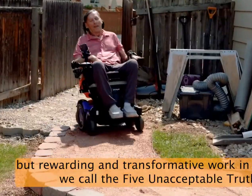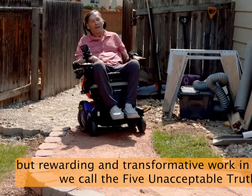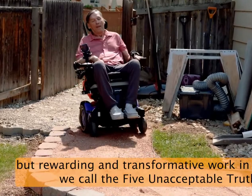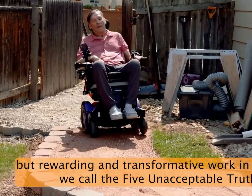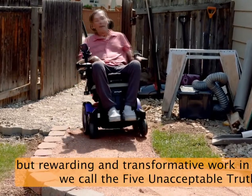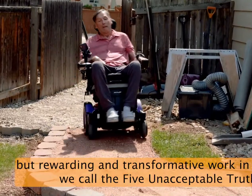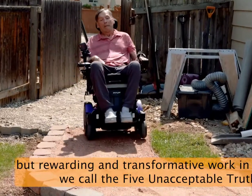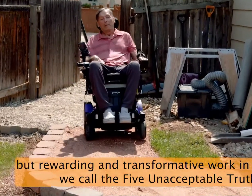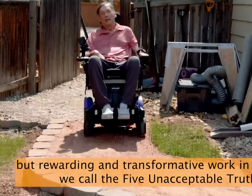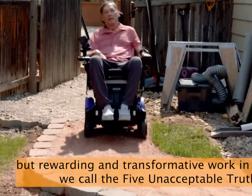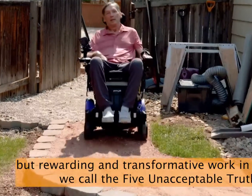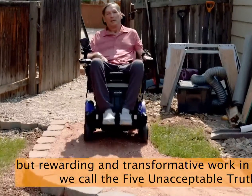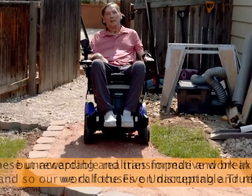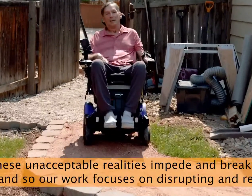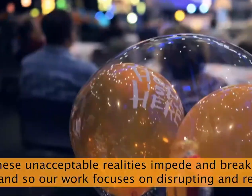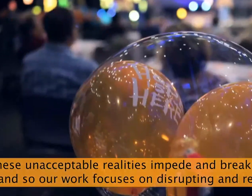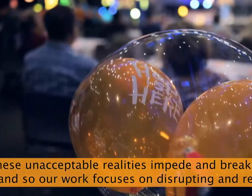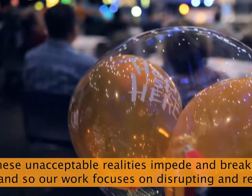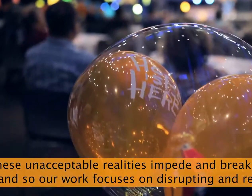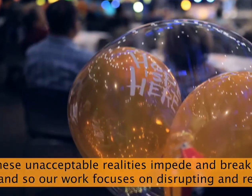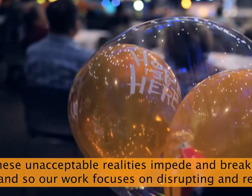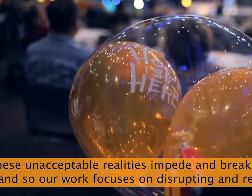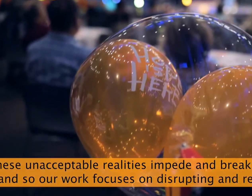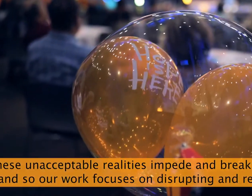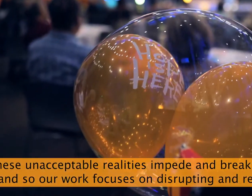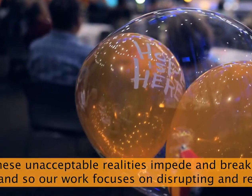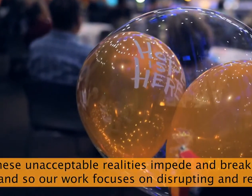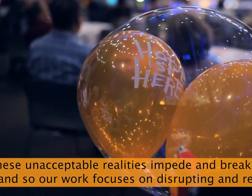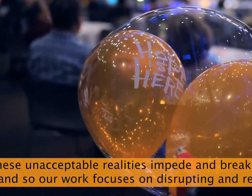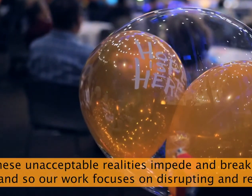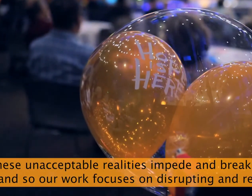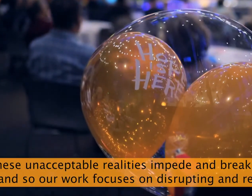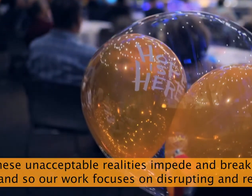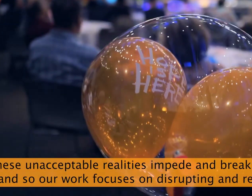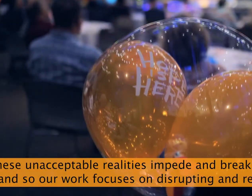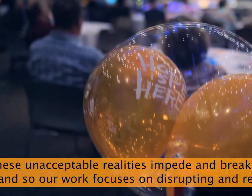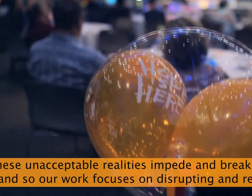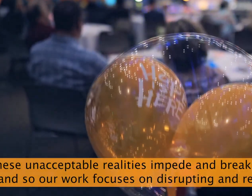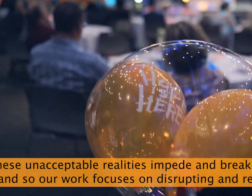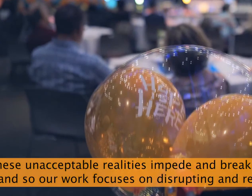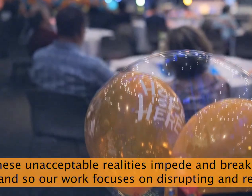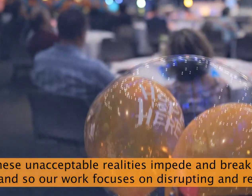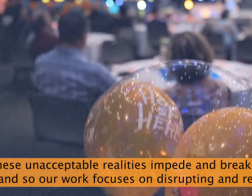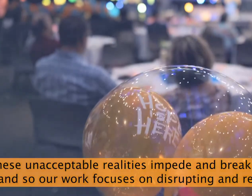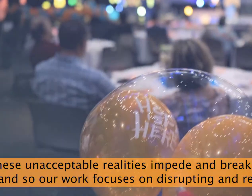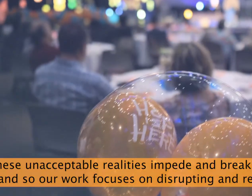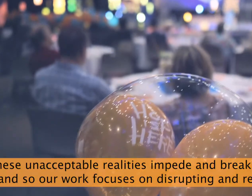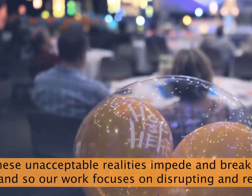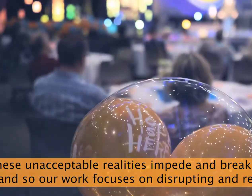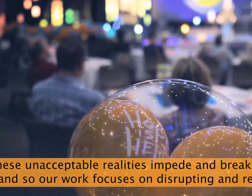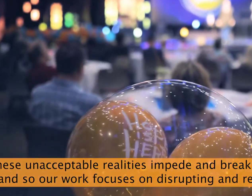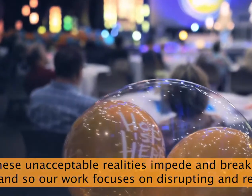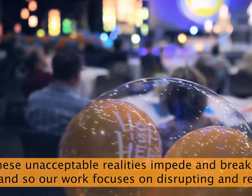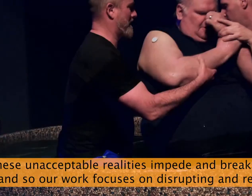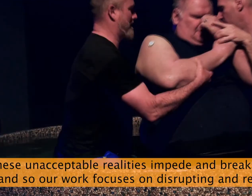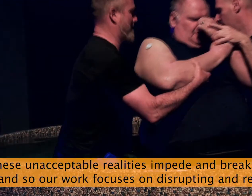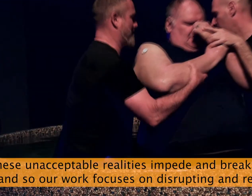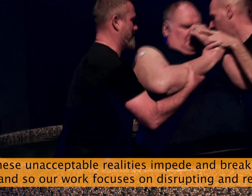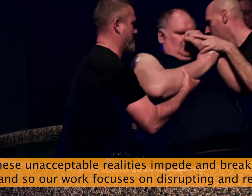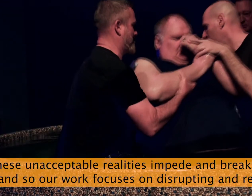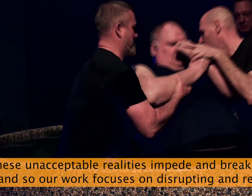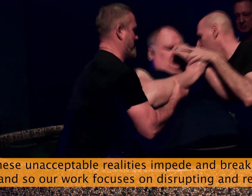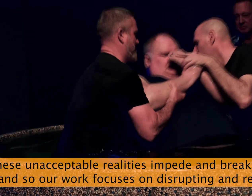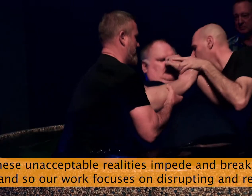5 unacceptable truths. These unacceptable realities impede and break peace on earth, and so our